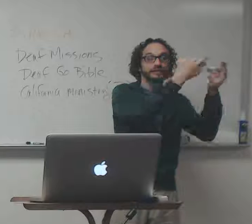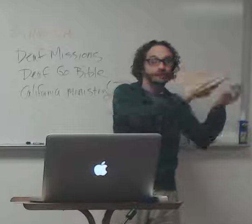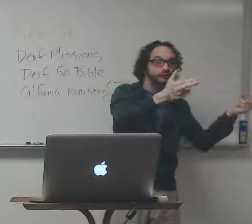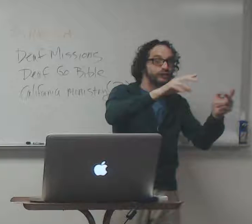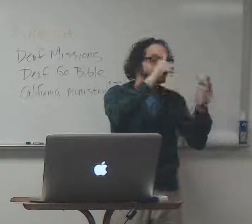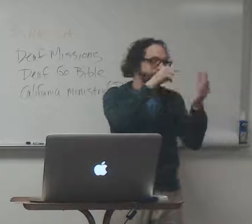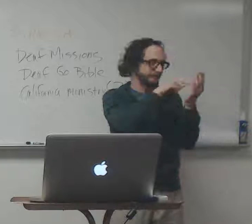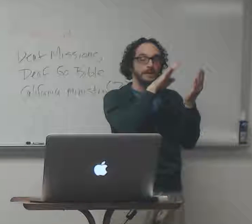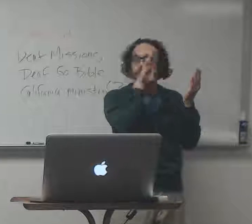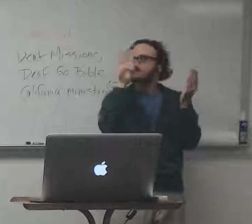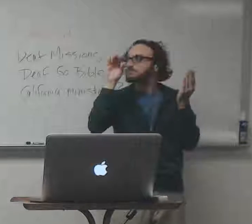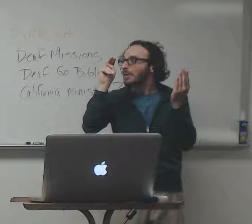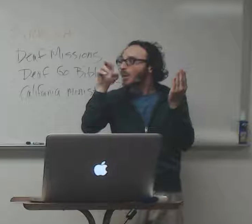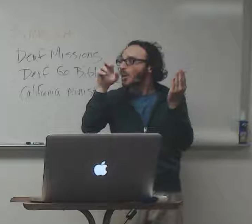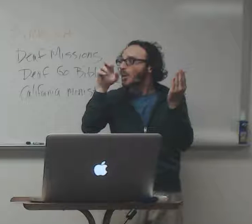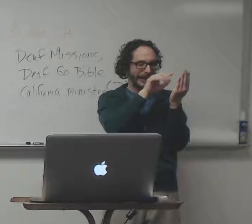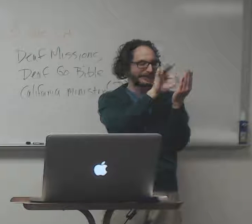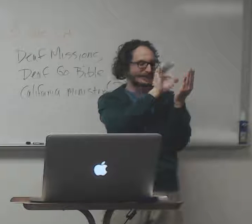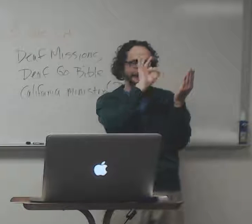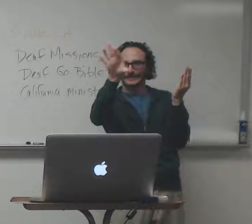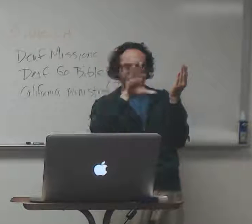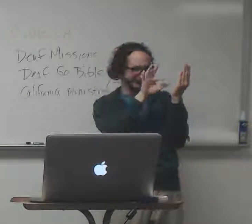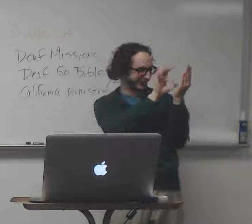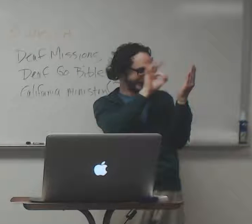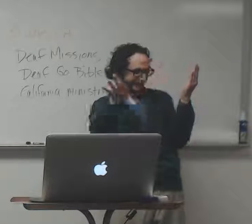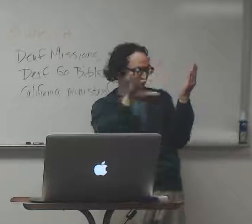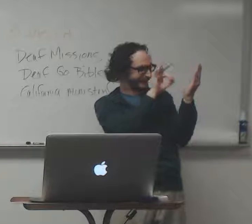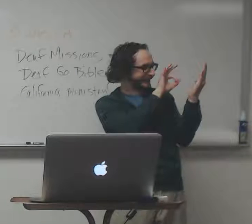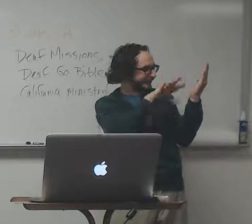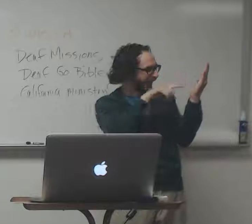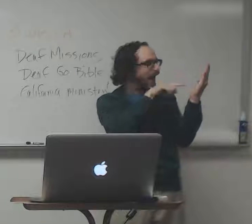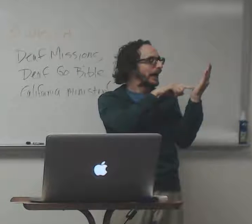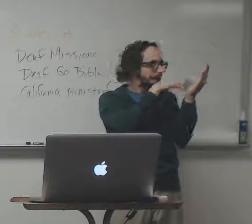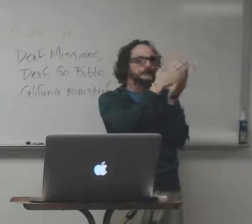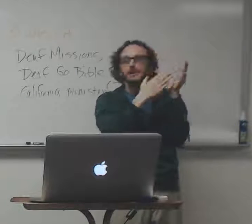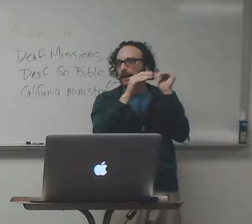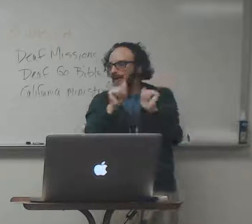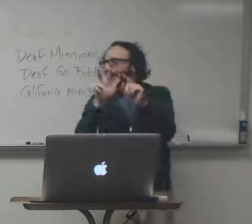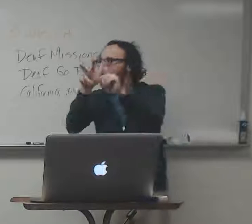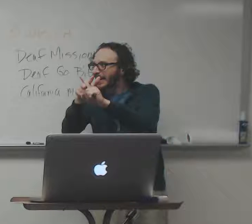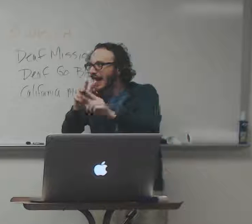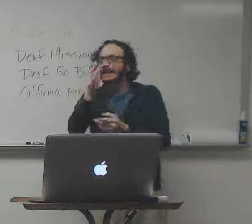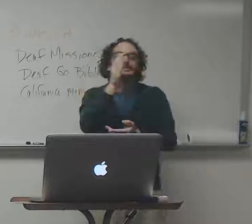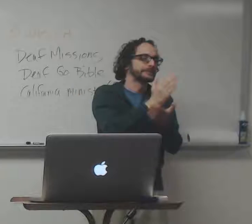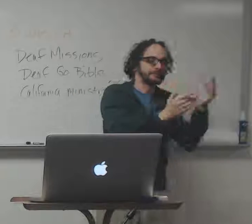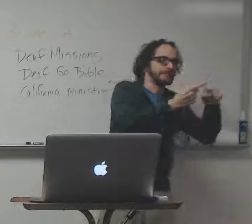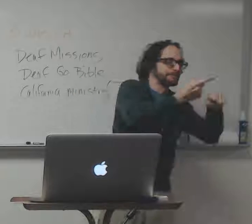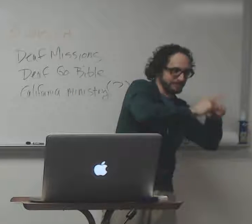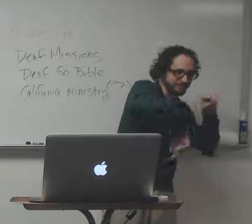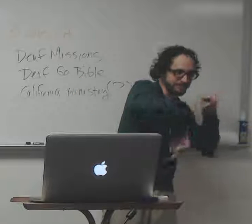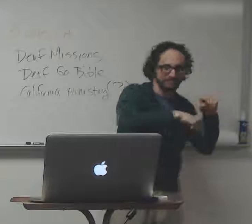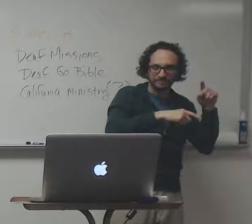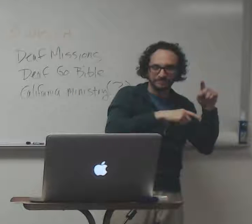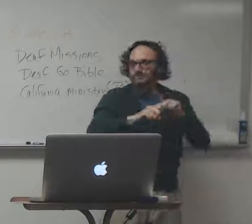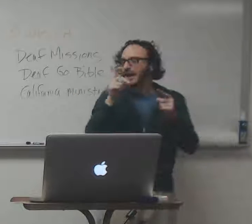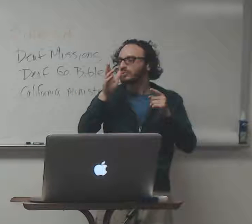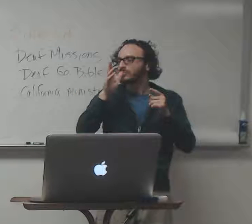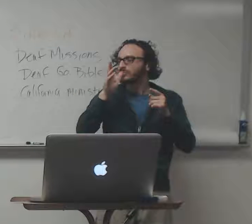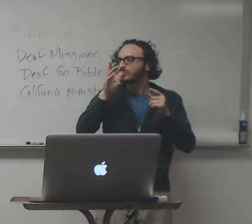with some of this information that's up here, it's the same idea as like eating a fish. You gotta eat the meat, you gotta spit out the bones. You